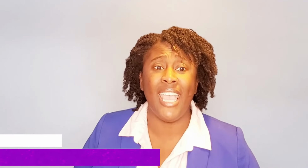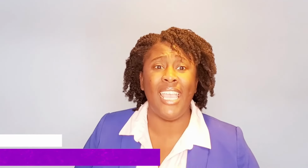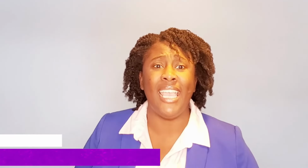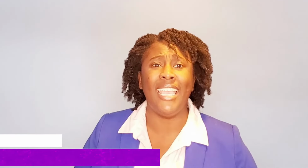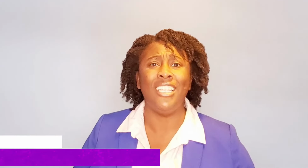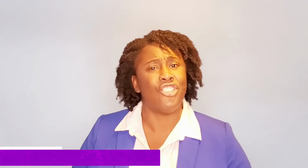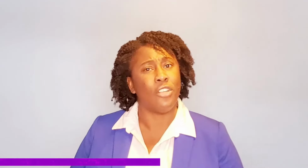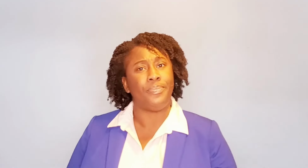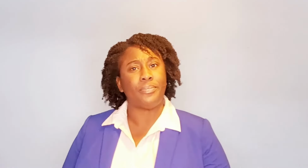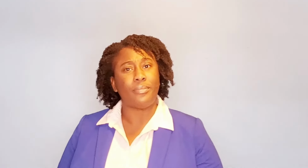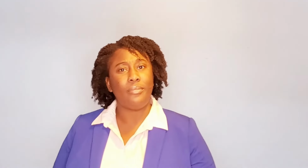change."